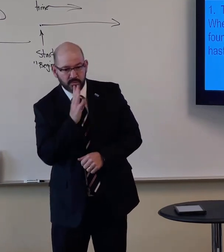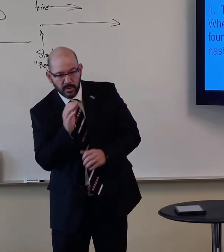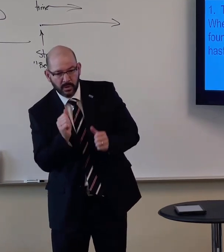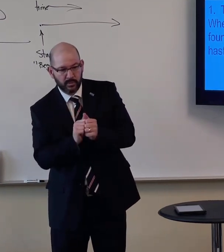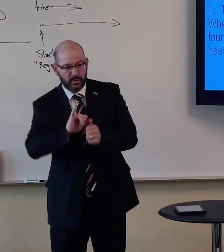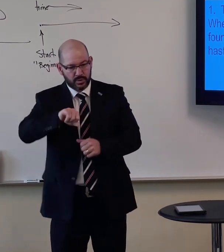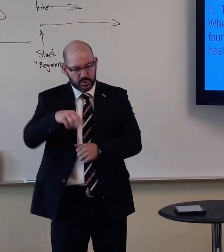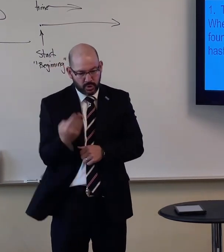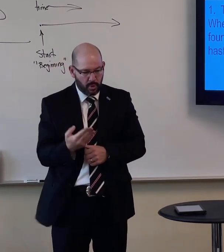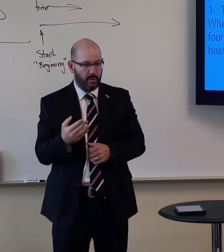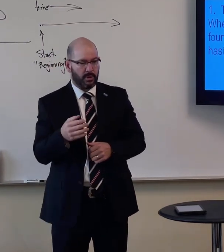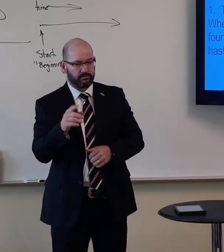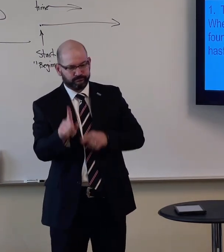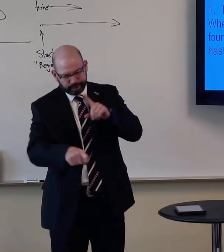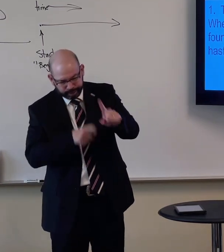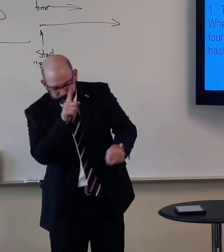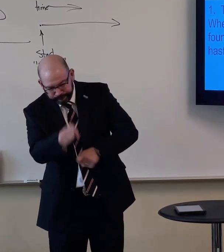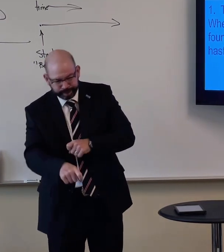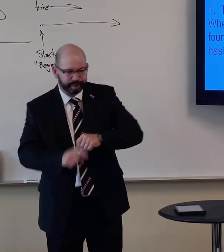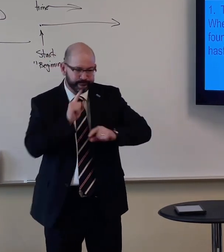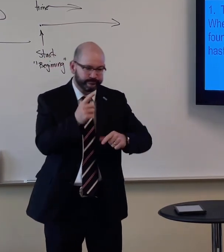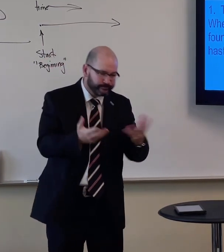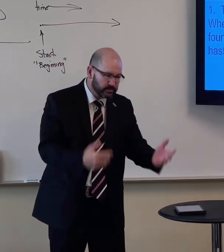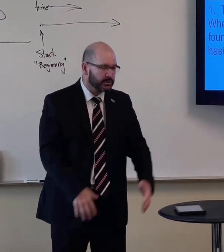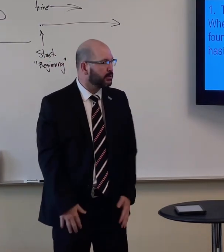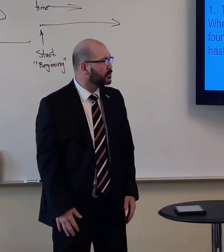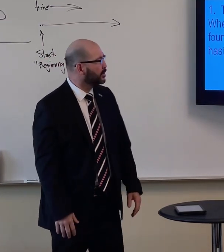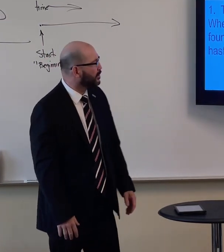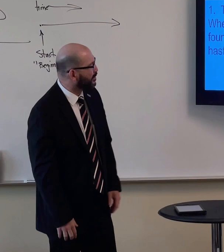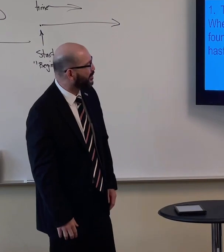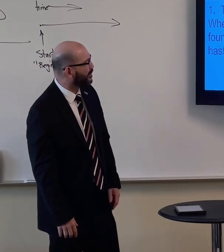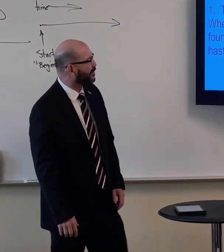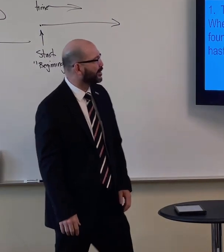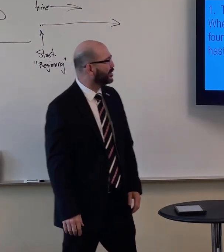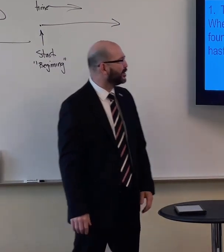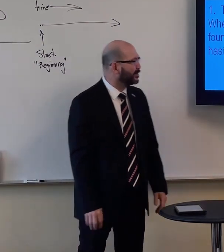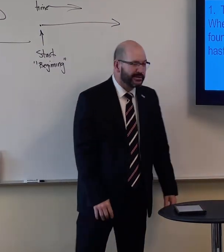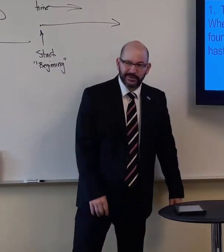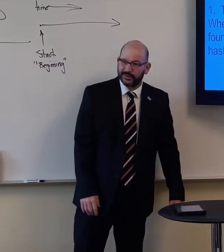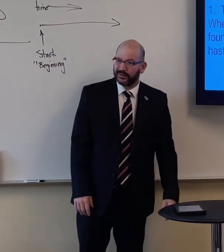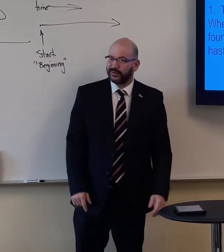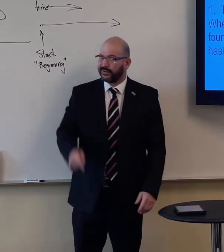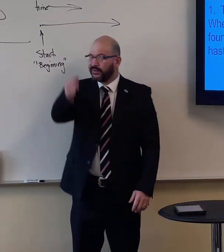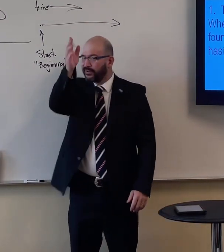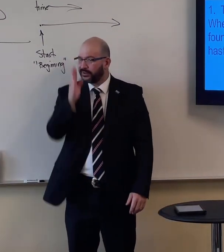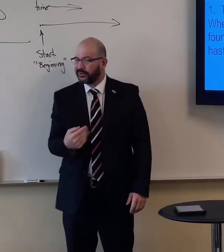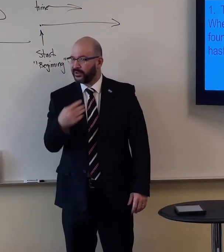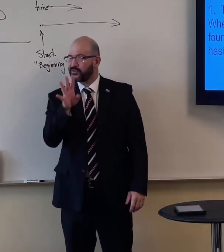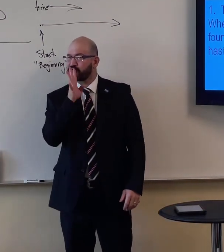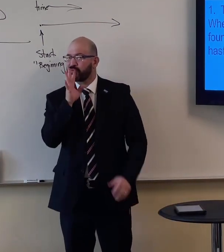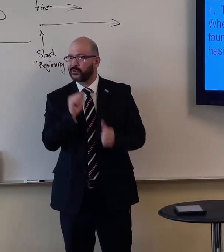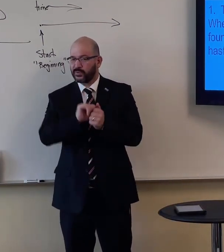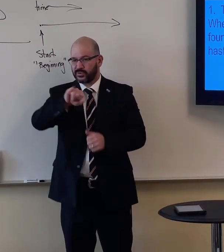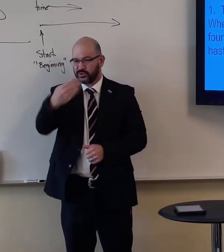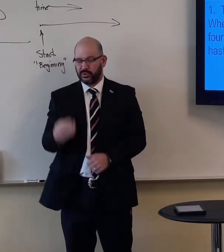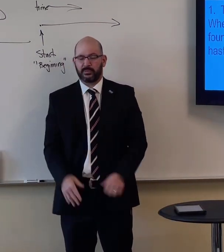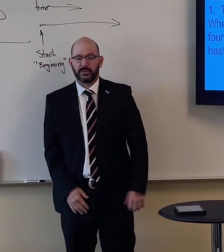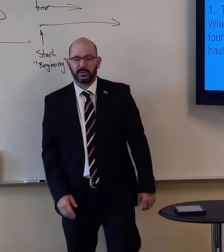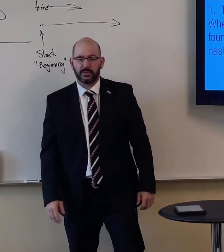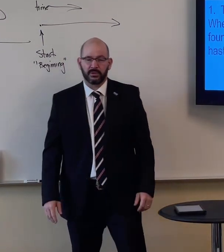Talking with Job, asking him questions right at the end of the book of Job. And God's talking with Job, and he